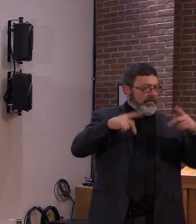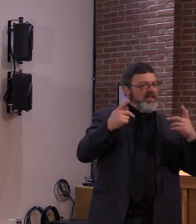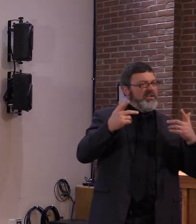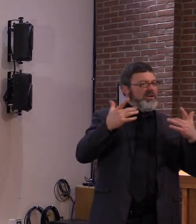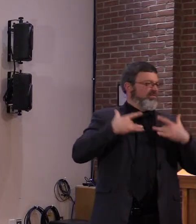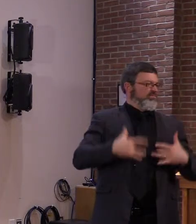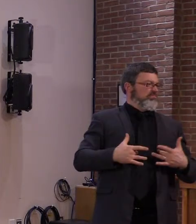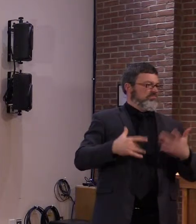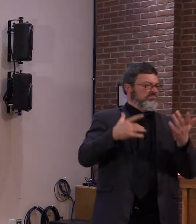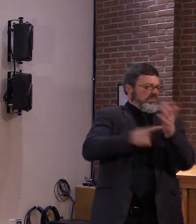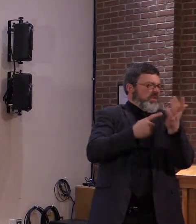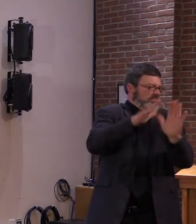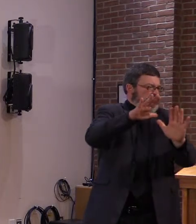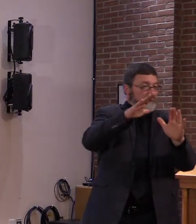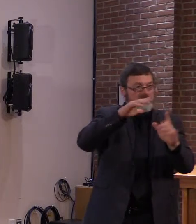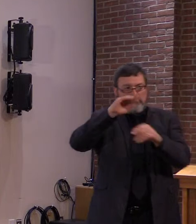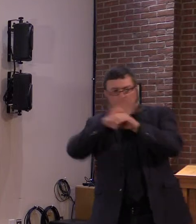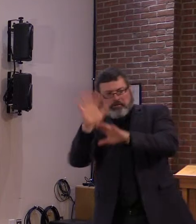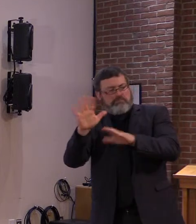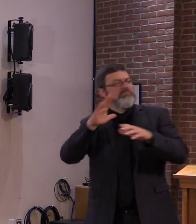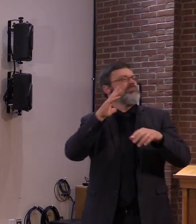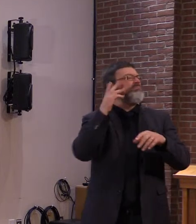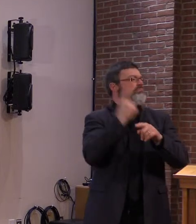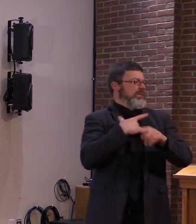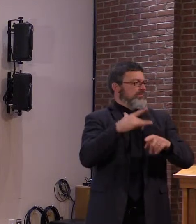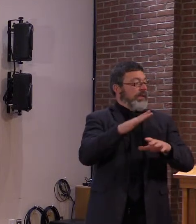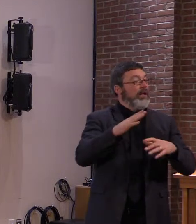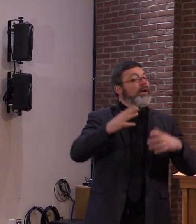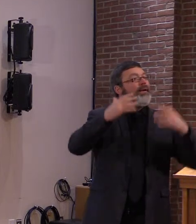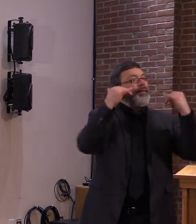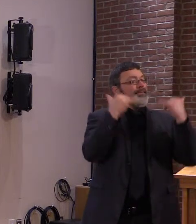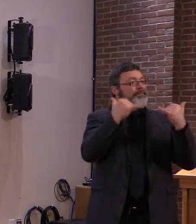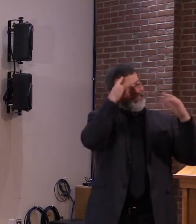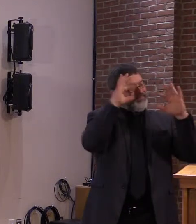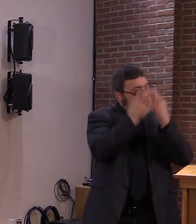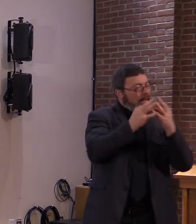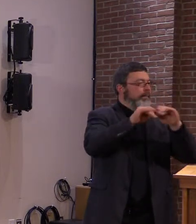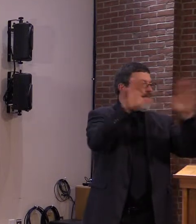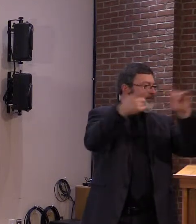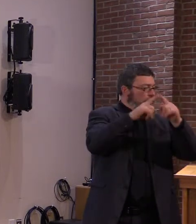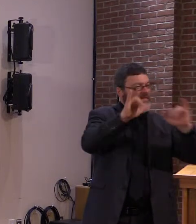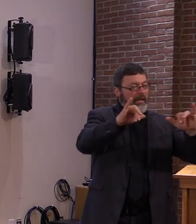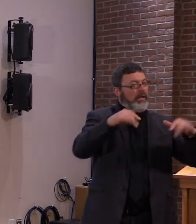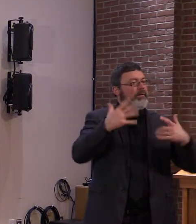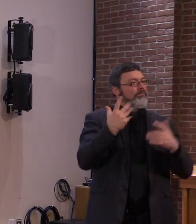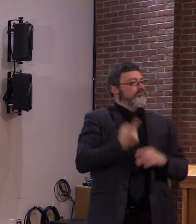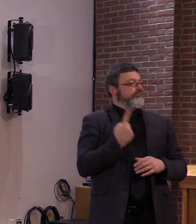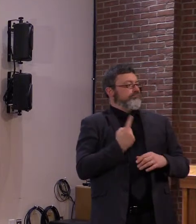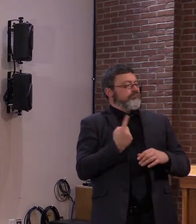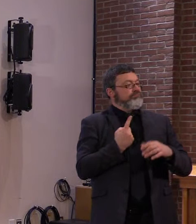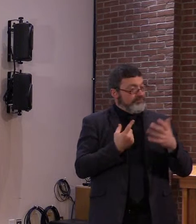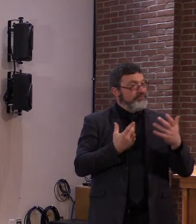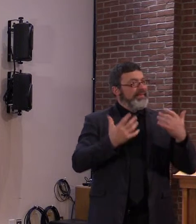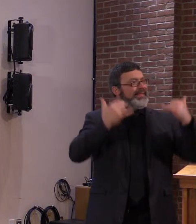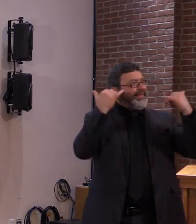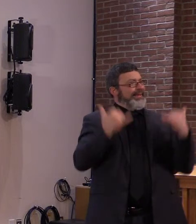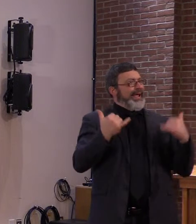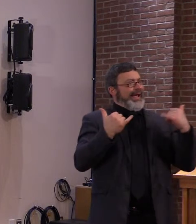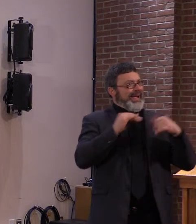view, 2 so far, possibly a third, and there are a number of other vaccines behind them that are